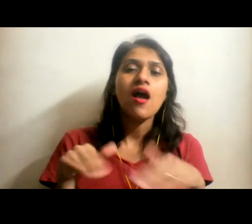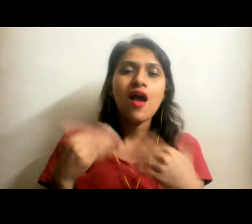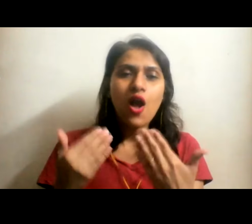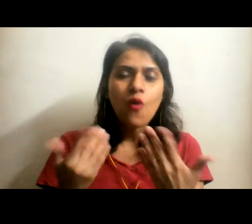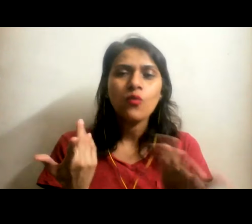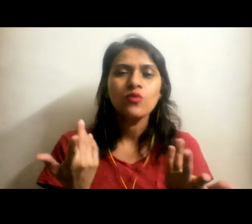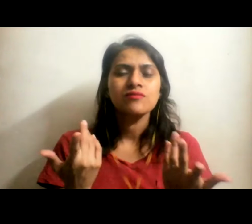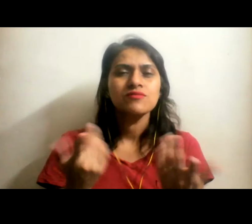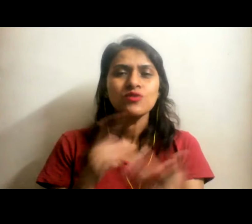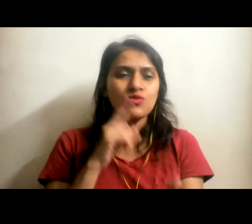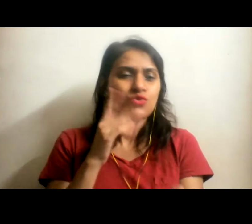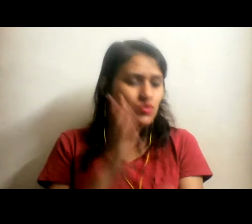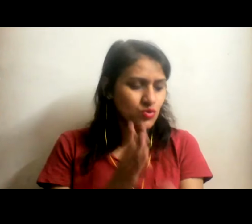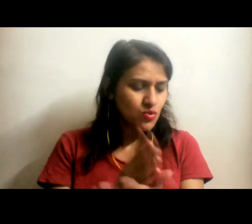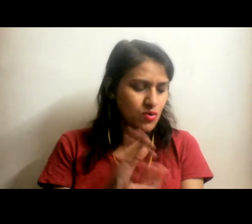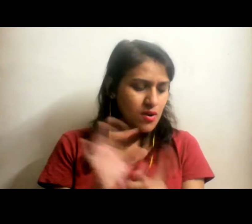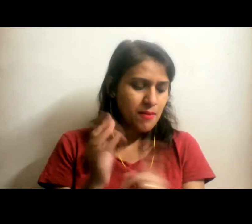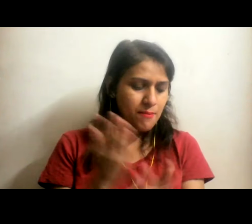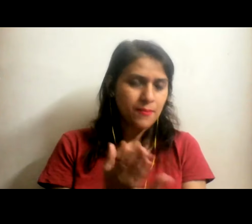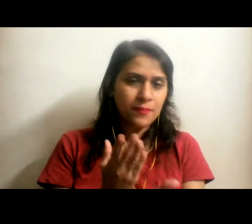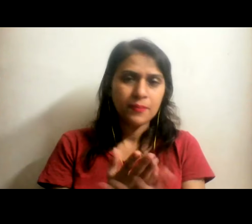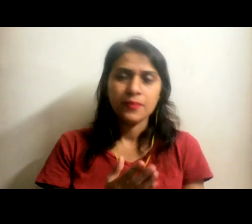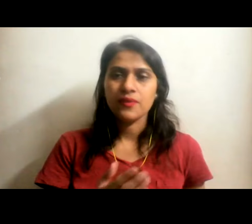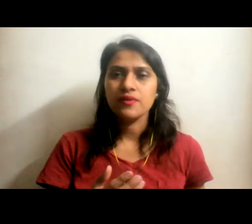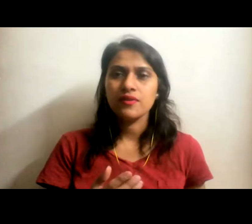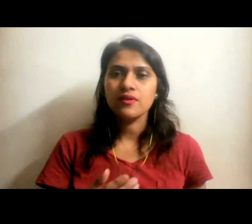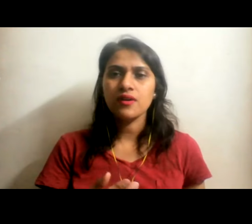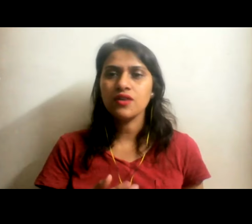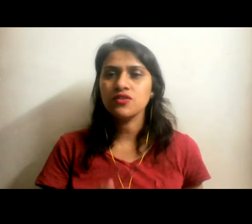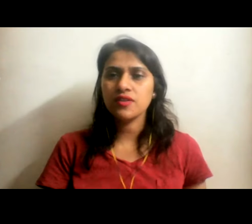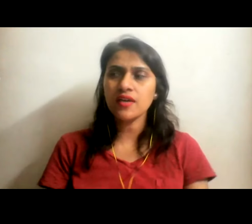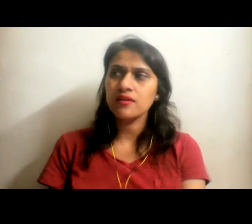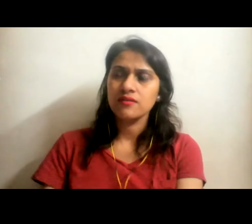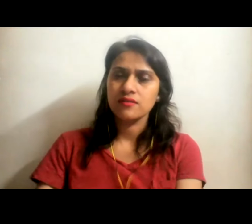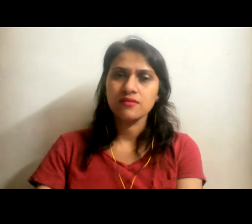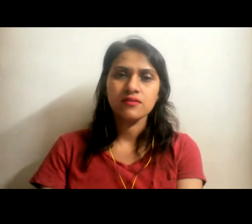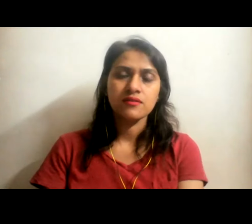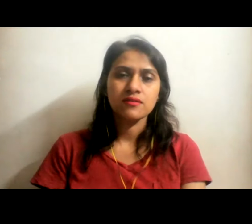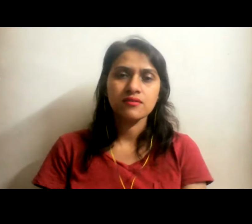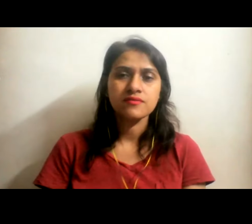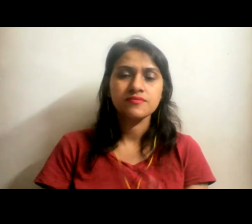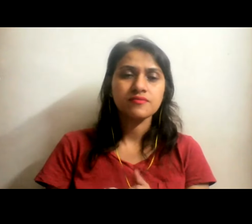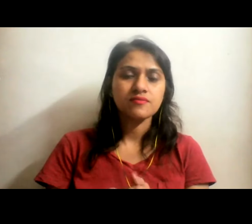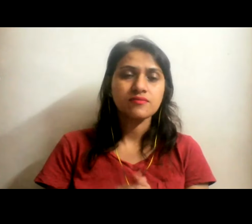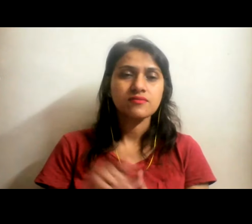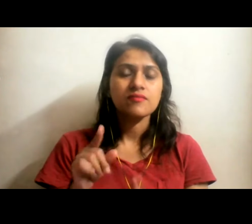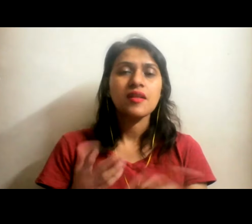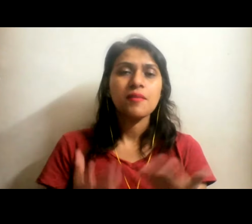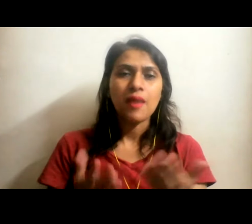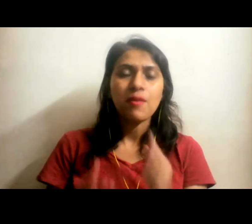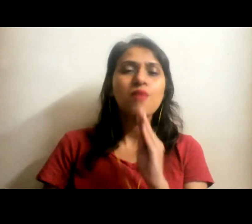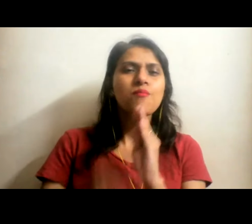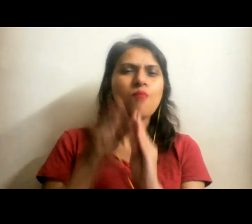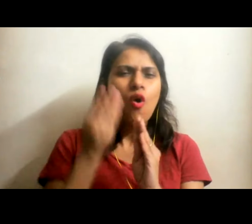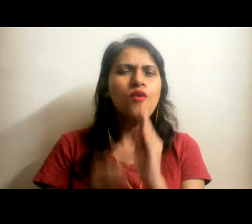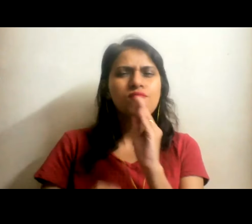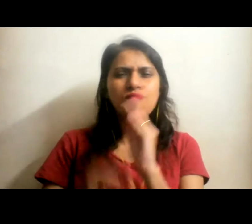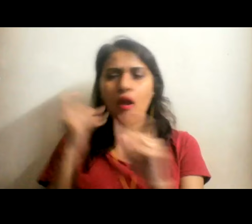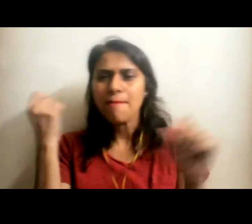ensure their participation, how will you ensure that their voices actually come across. These are the issues that are more and more relevant